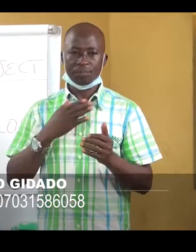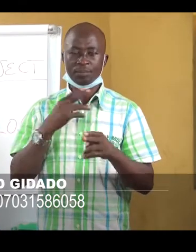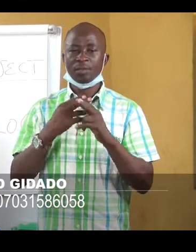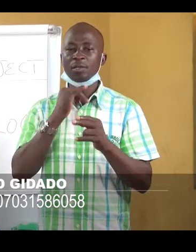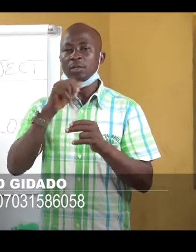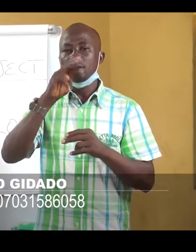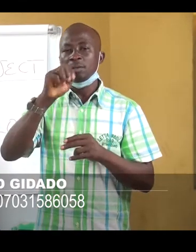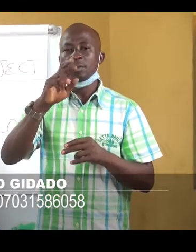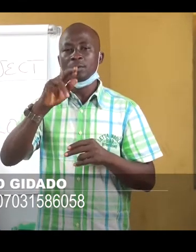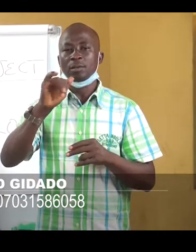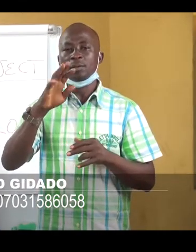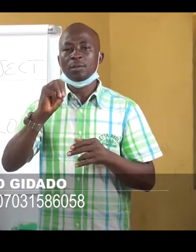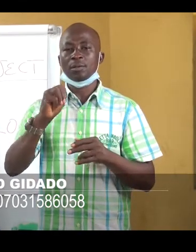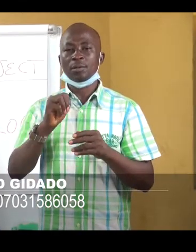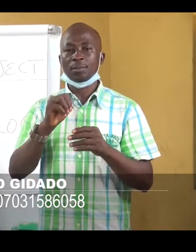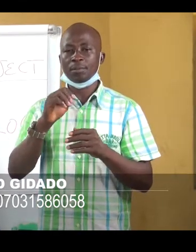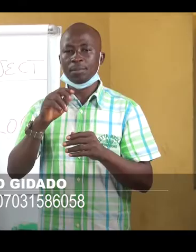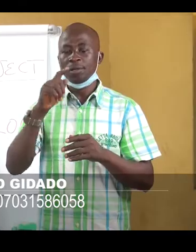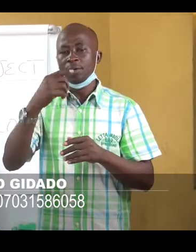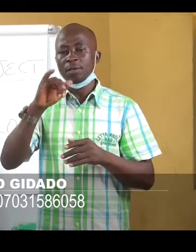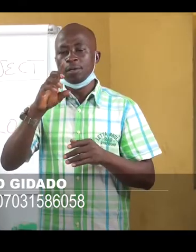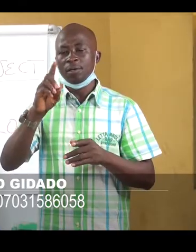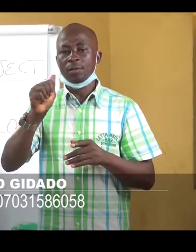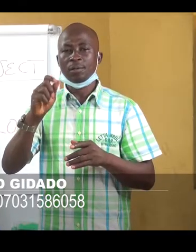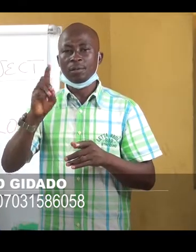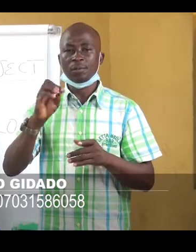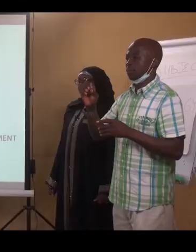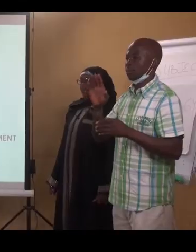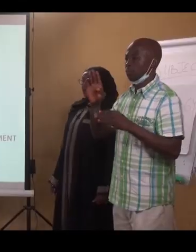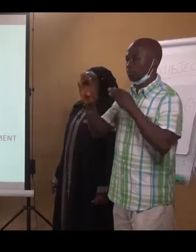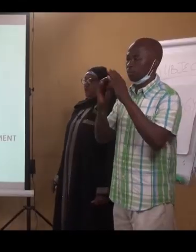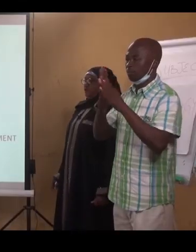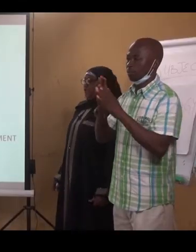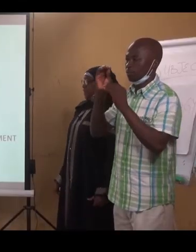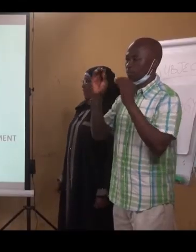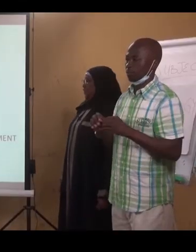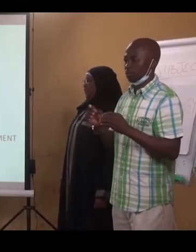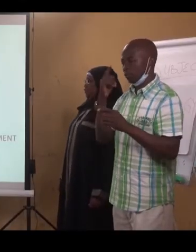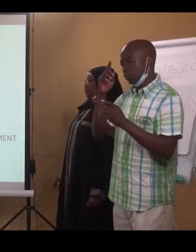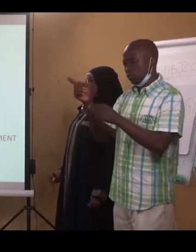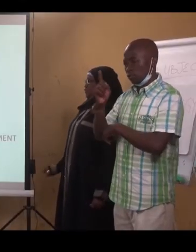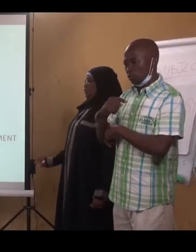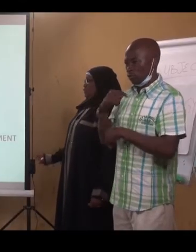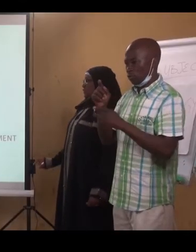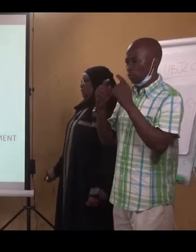Mariam Ahmed Gidado, your biology teacher. For today, we are going to look